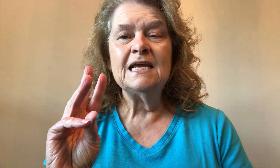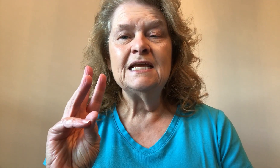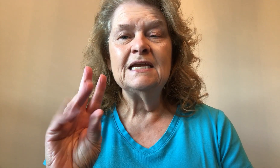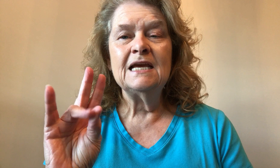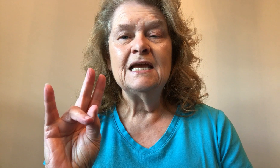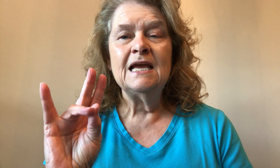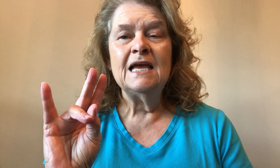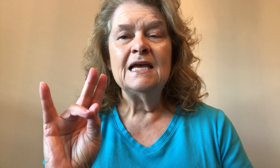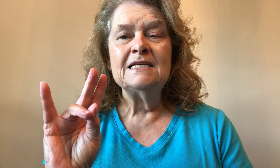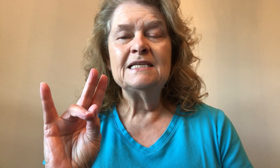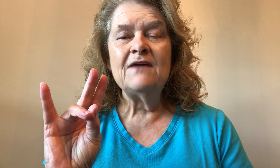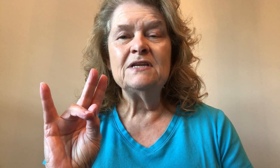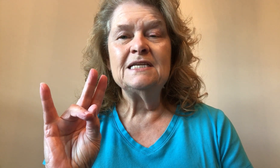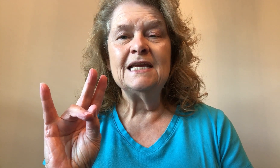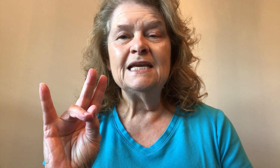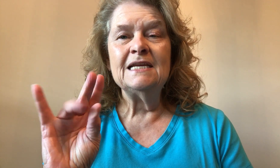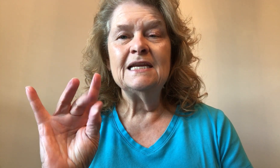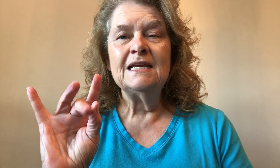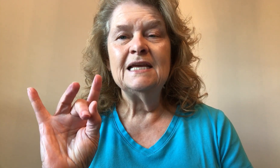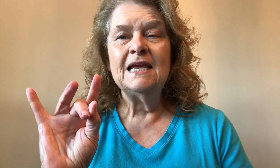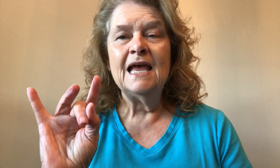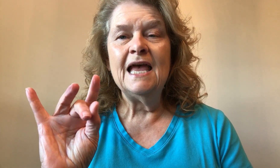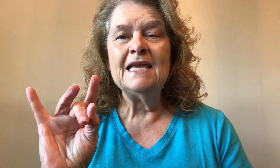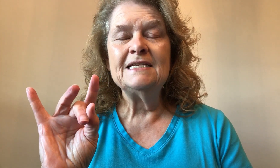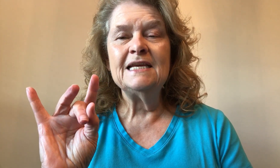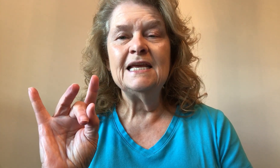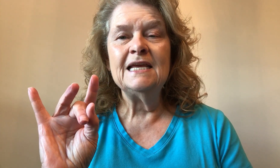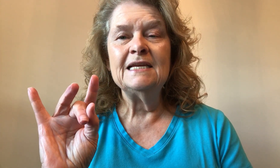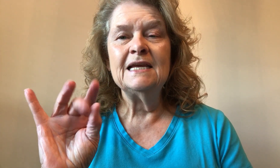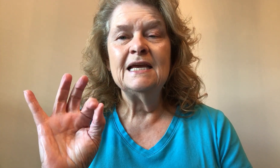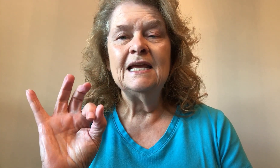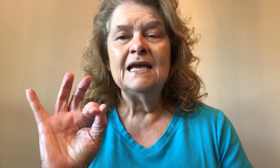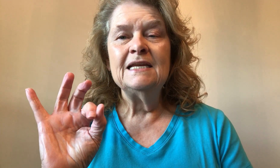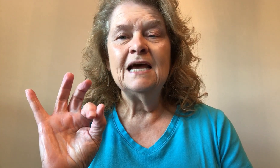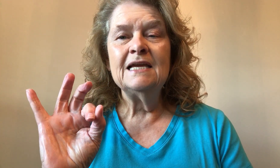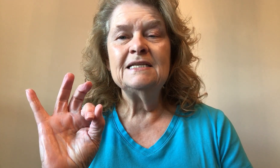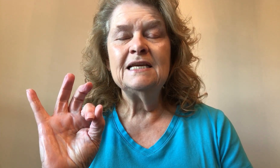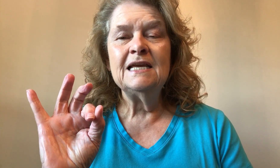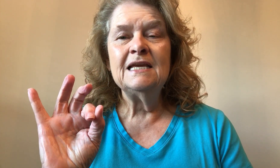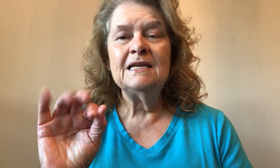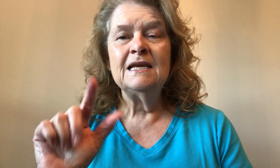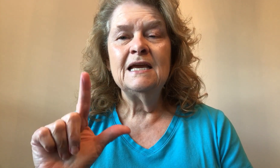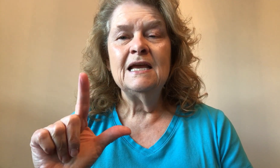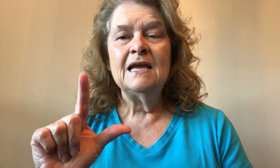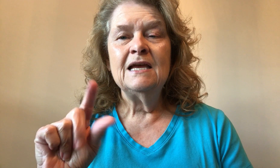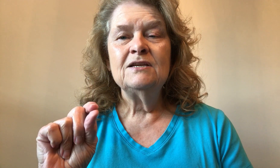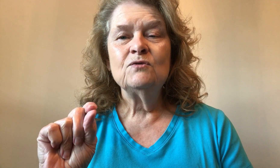16, 17, 18, 19,